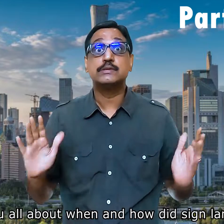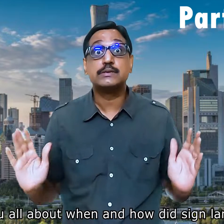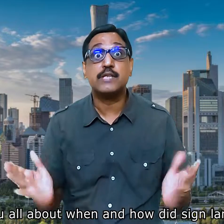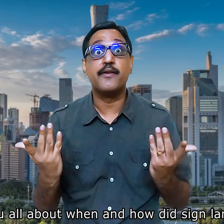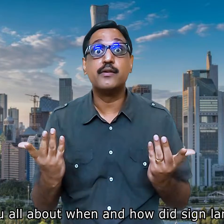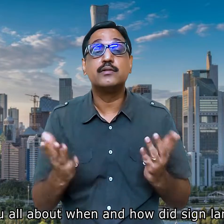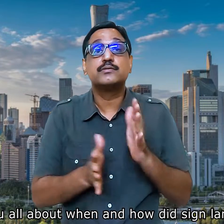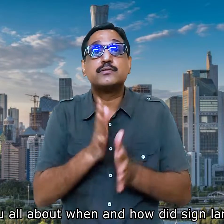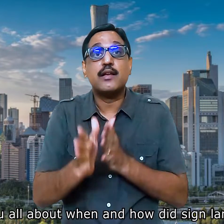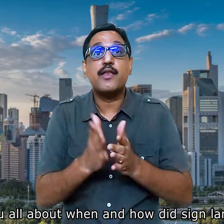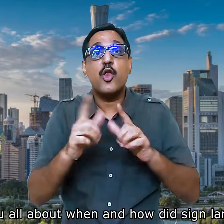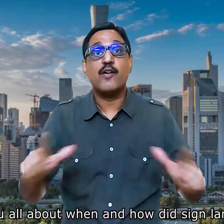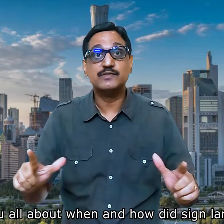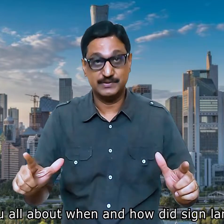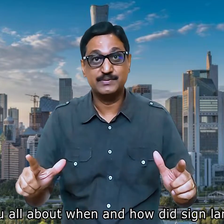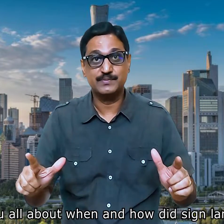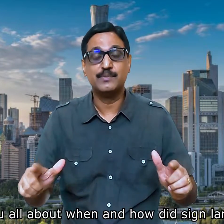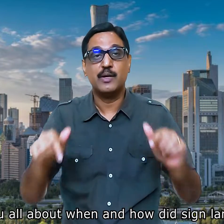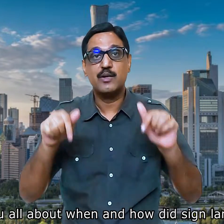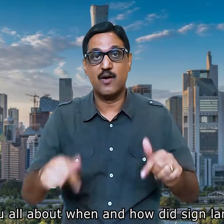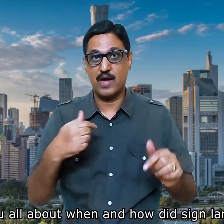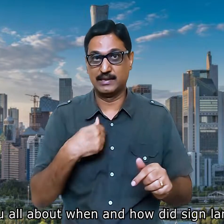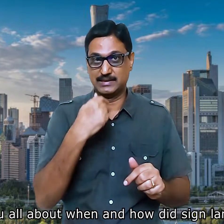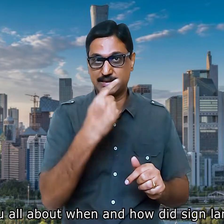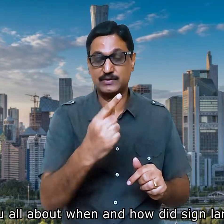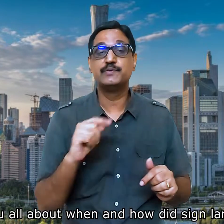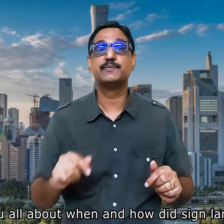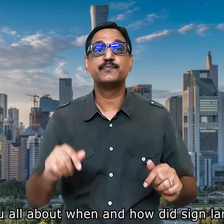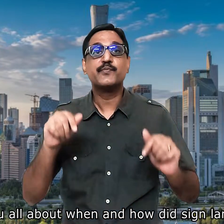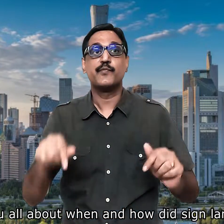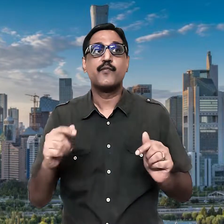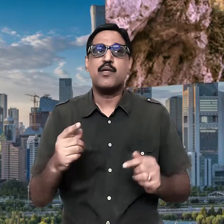I'll tell you all about when and how did sign language start.